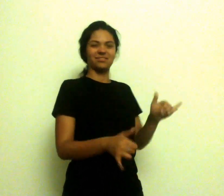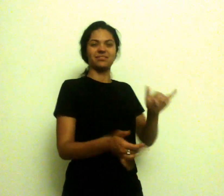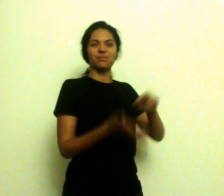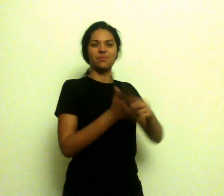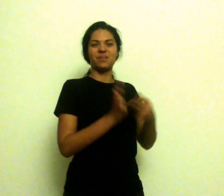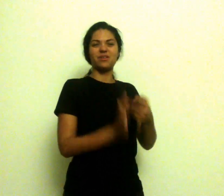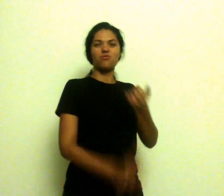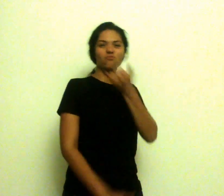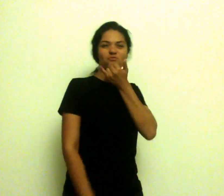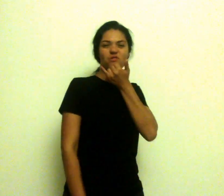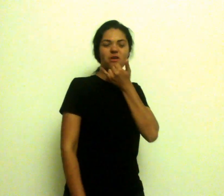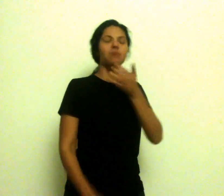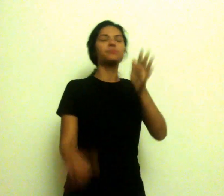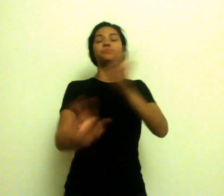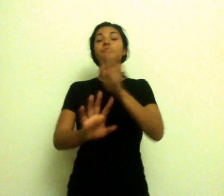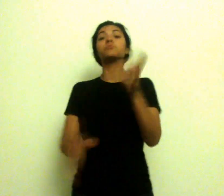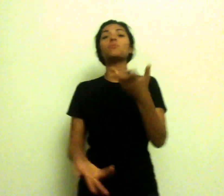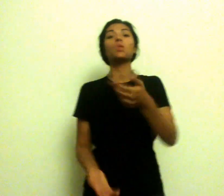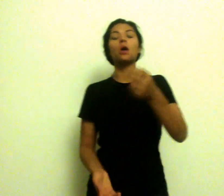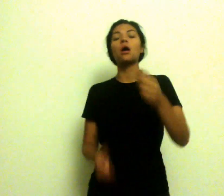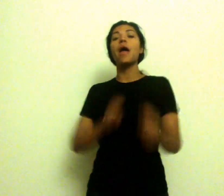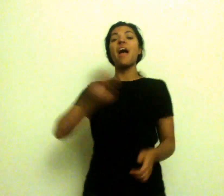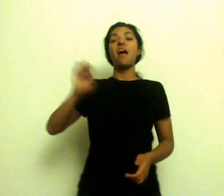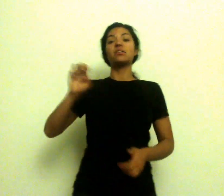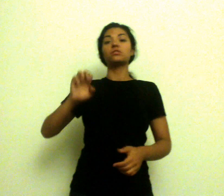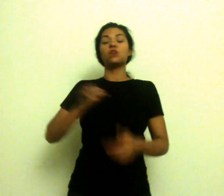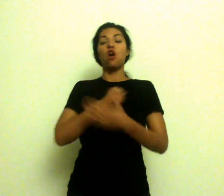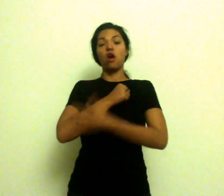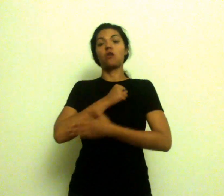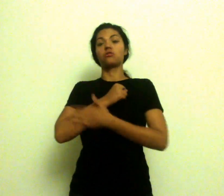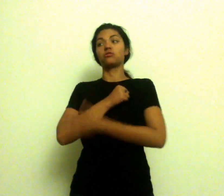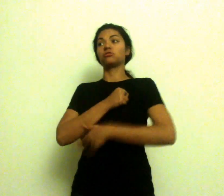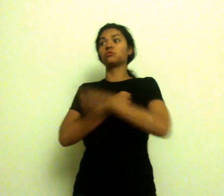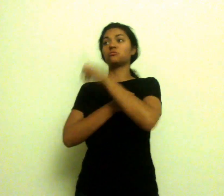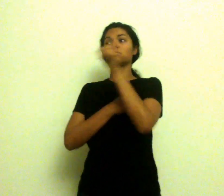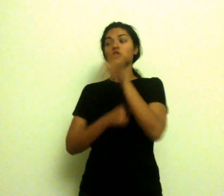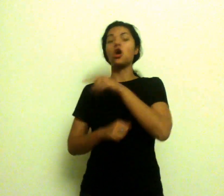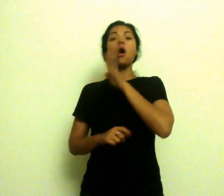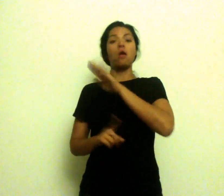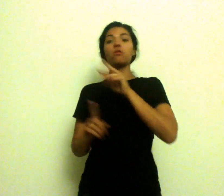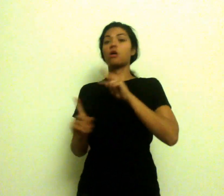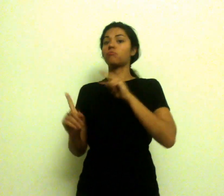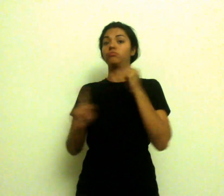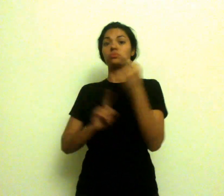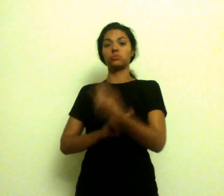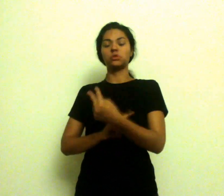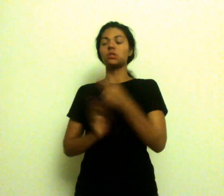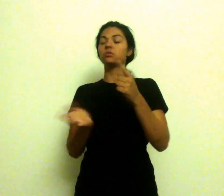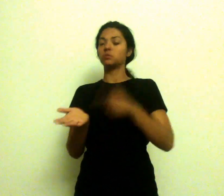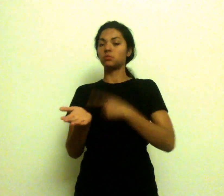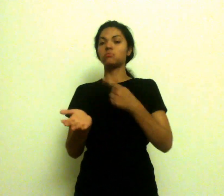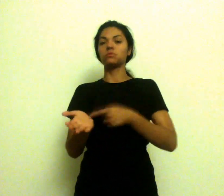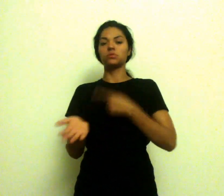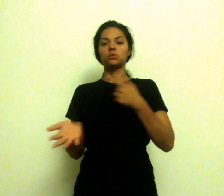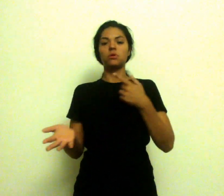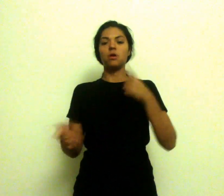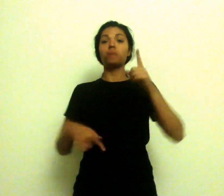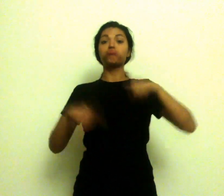Easterners, Orientals, even though some of their worldviews will sometimes bring in the idea of pluralism, they